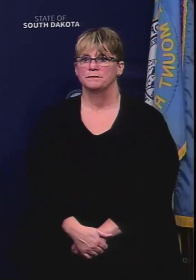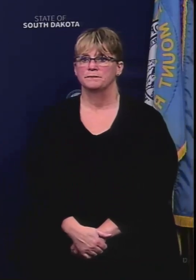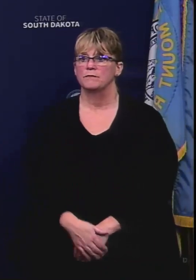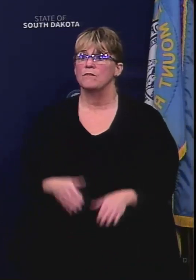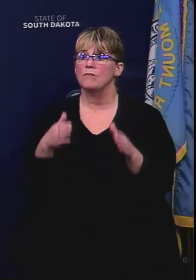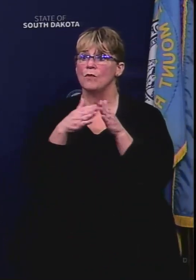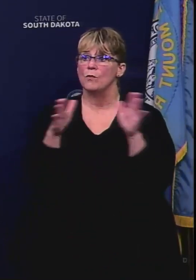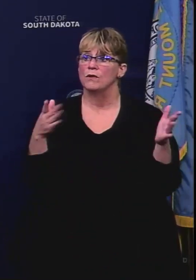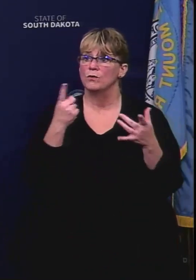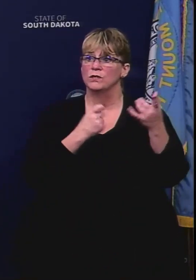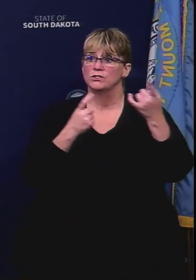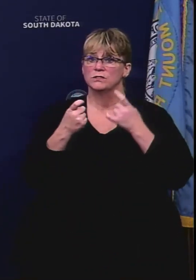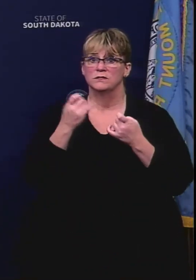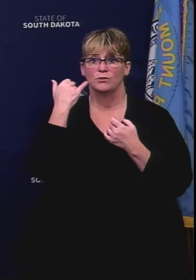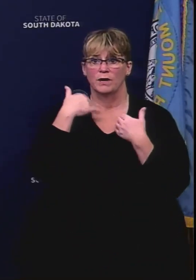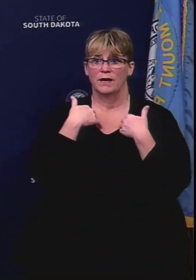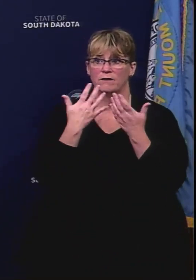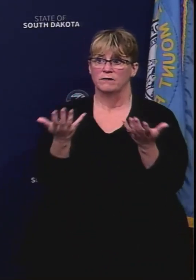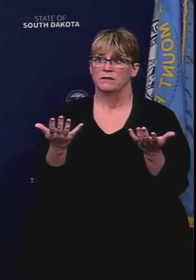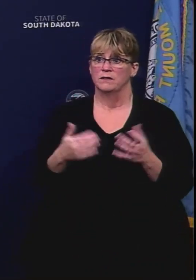Let's open it up to any questions you may have.